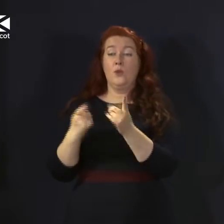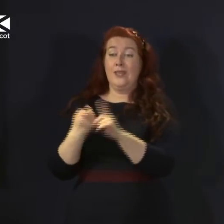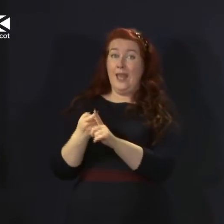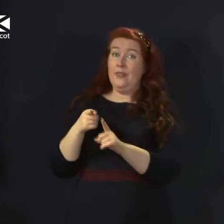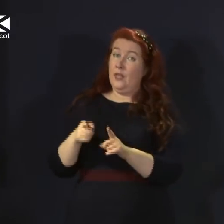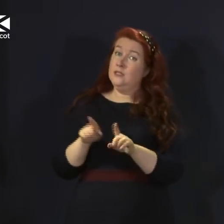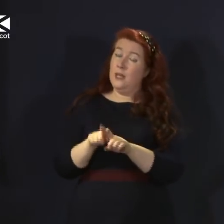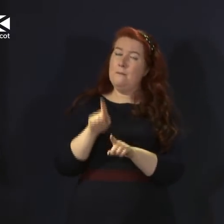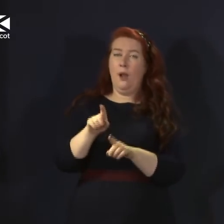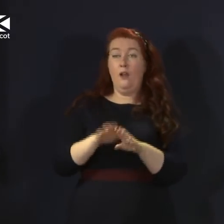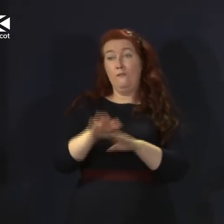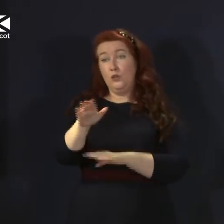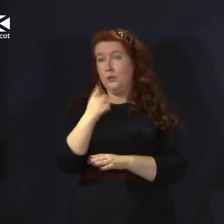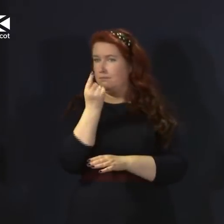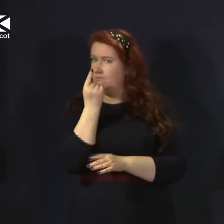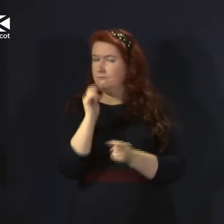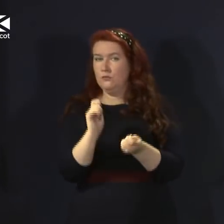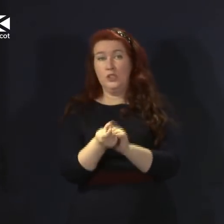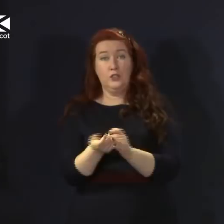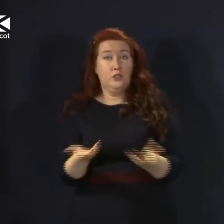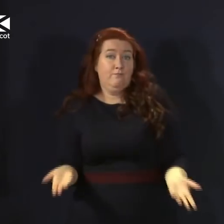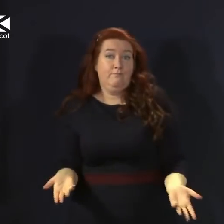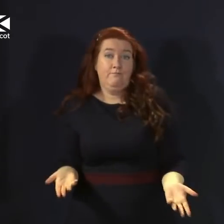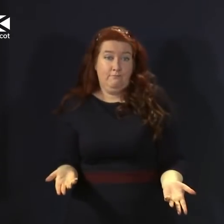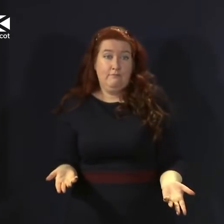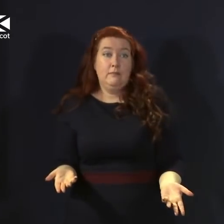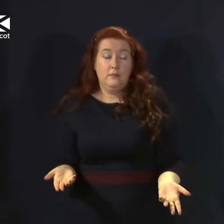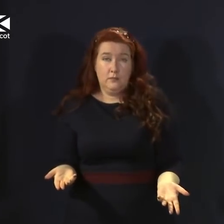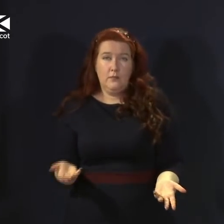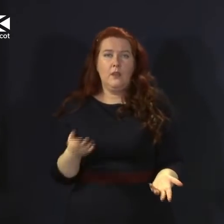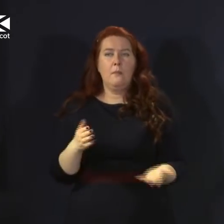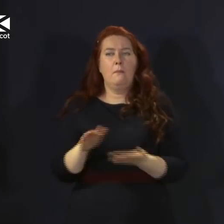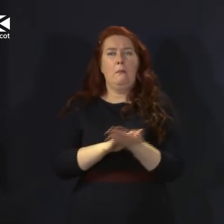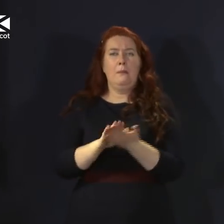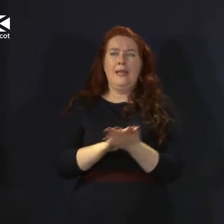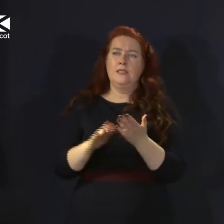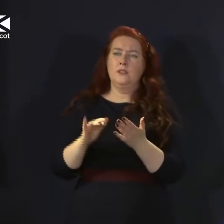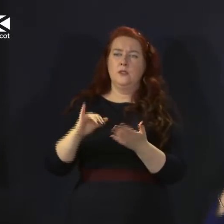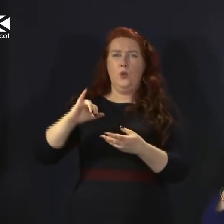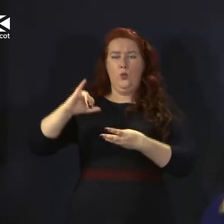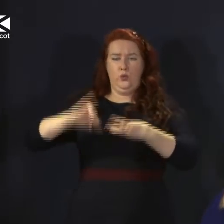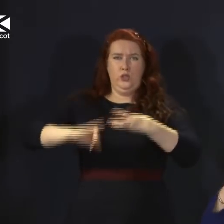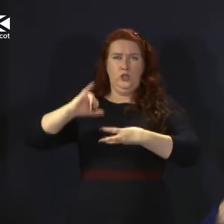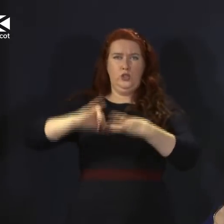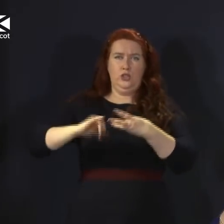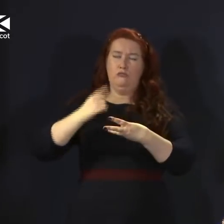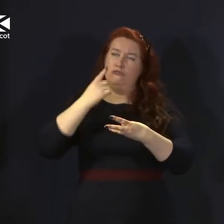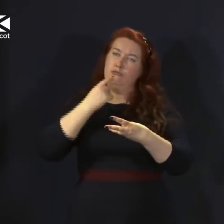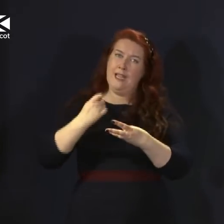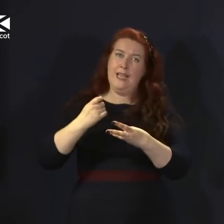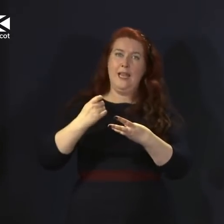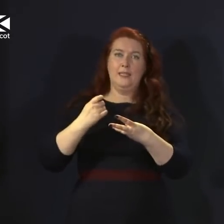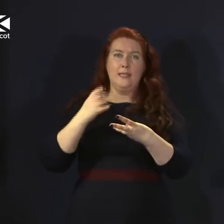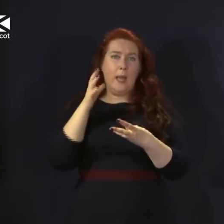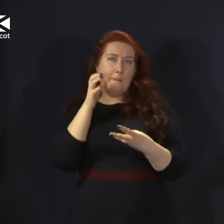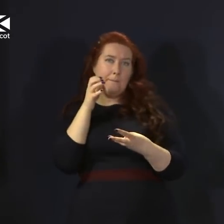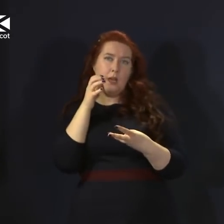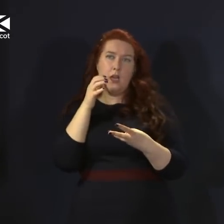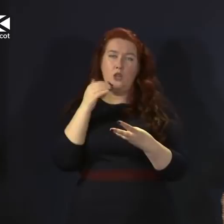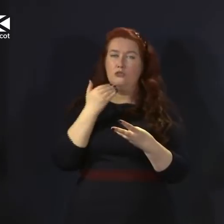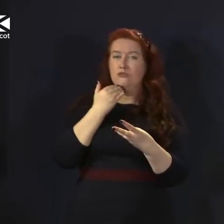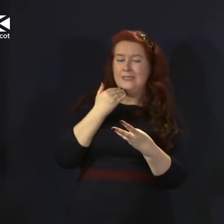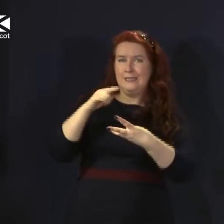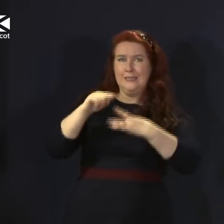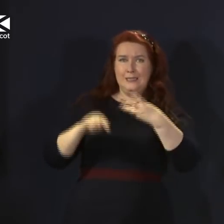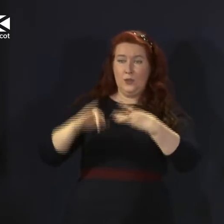different in future, as they were different in the past. So that is the allocation of different countries to the red, amber or green.